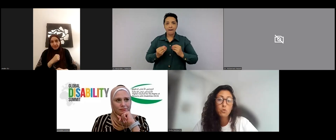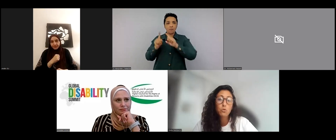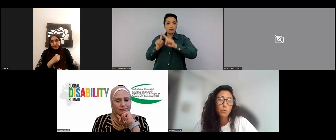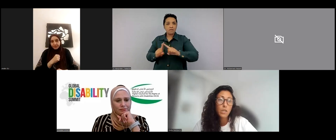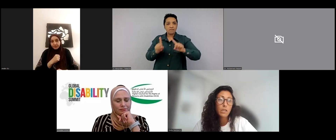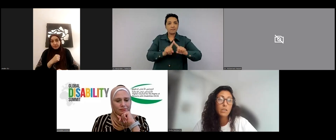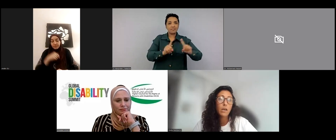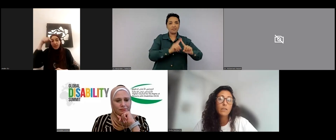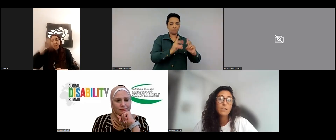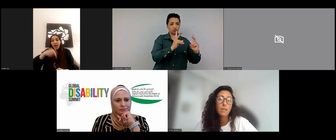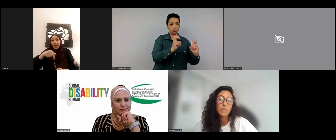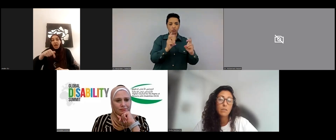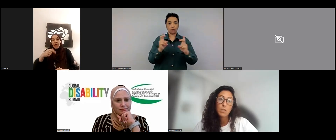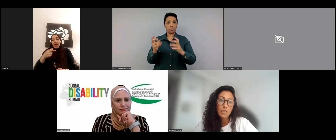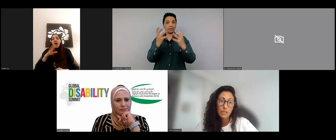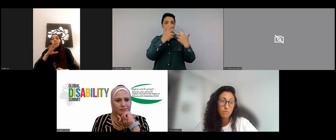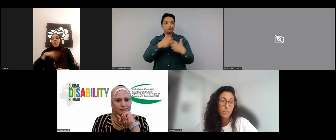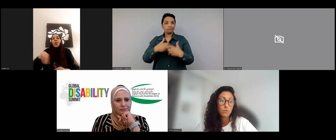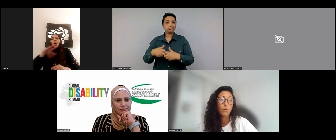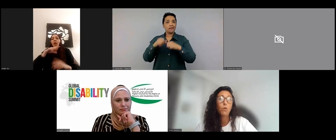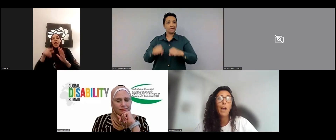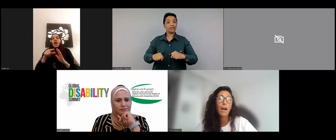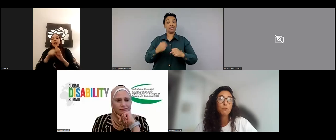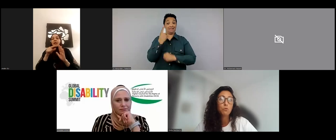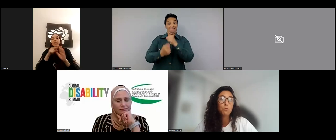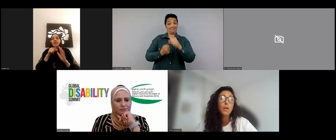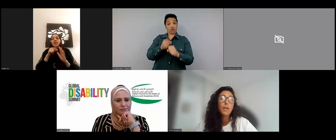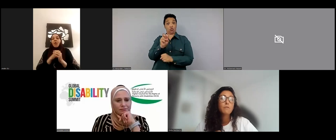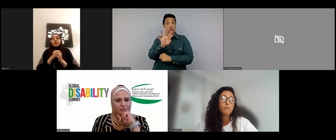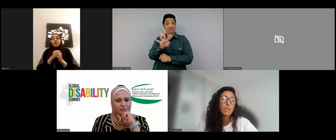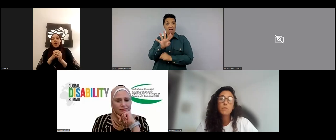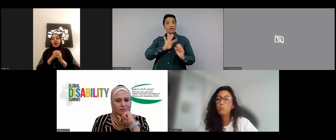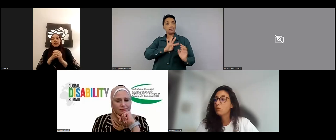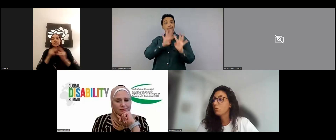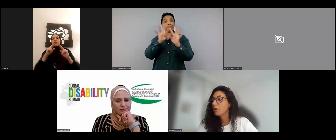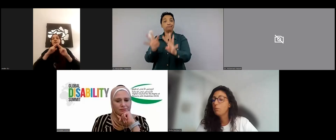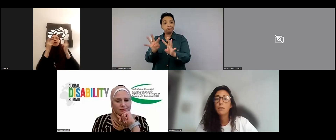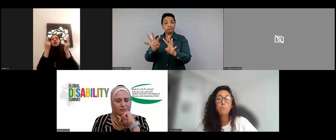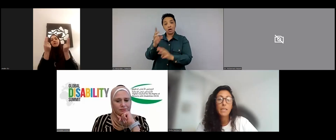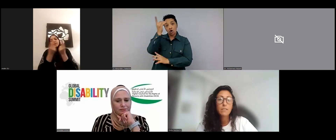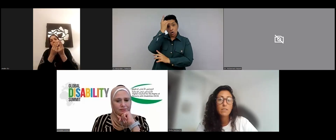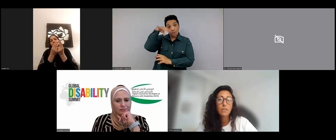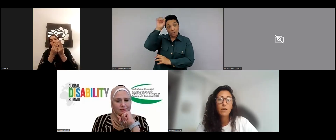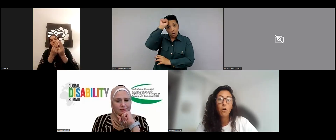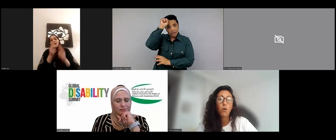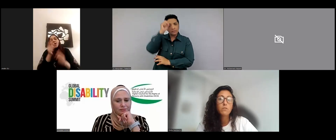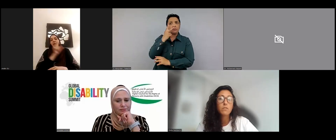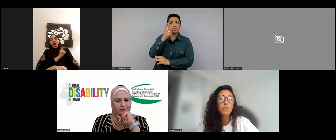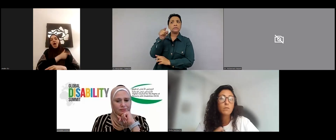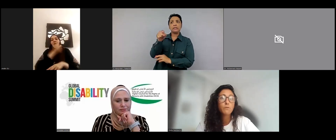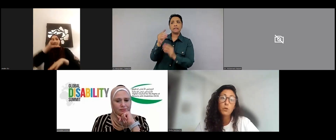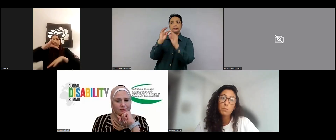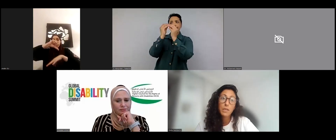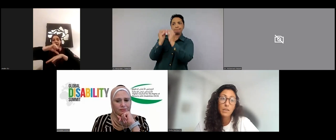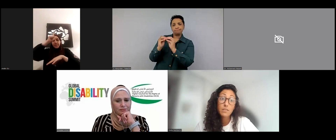topics during the summit in Berlin. And so how to frame the program based on